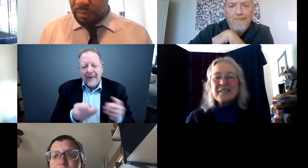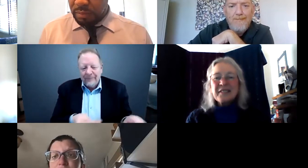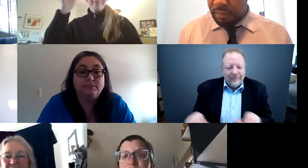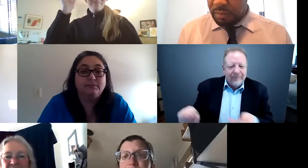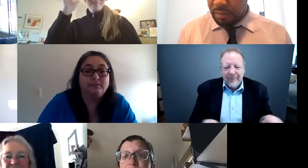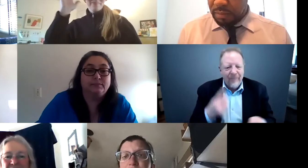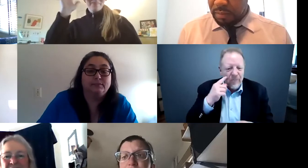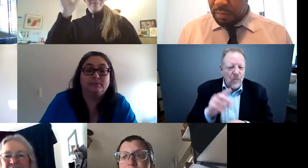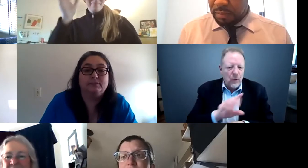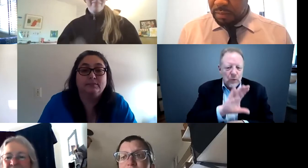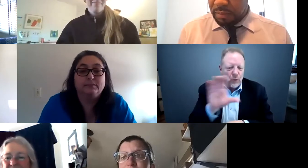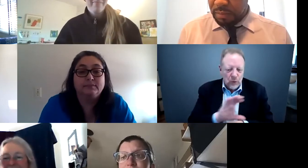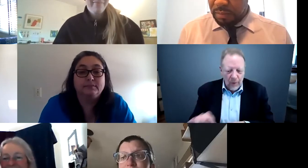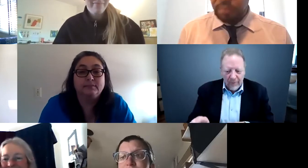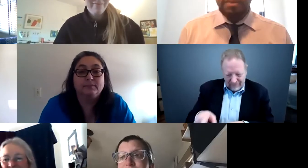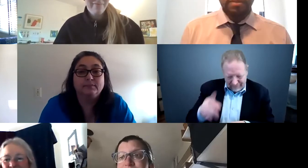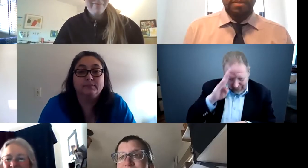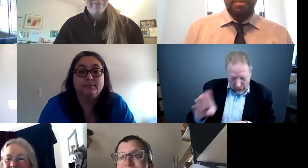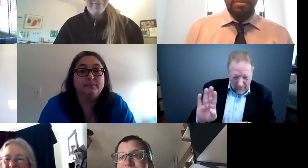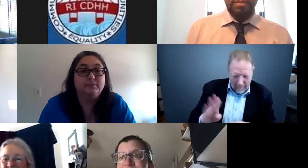So thank you, Bethany, as always.